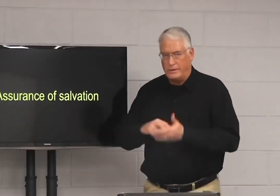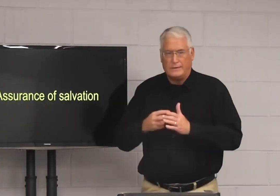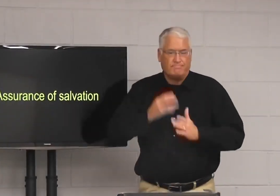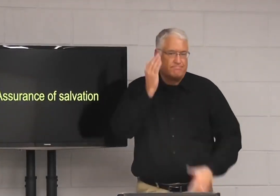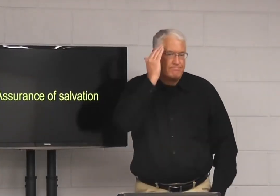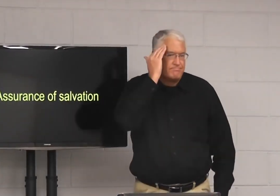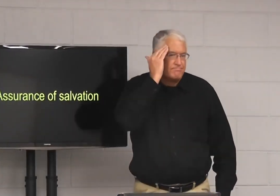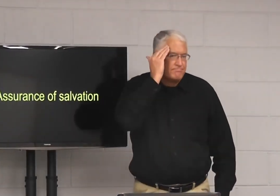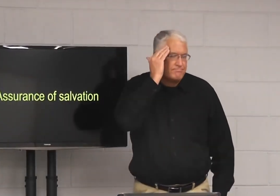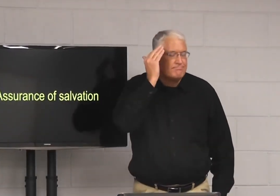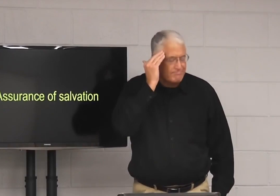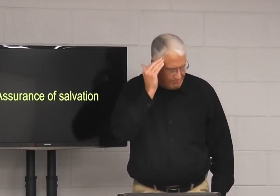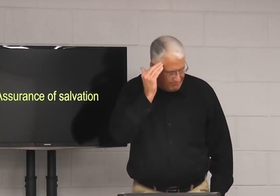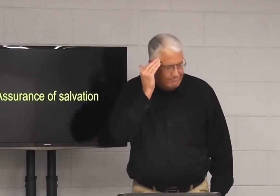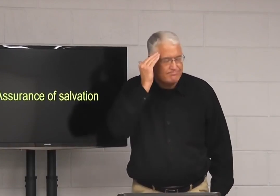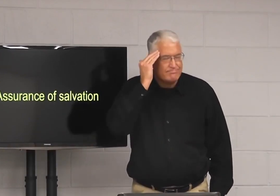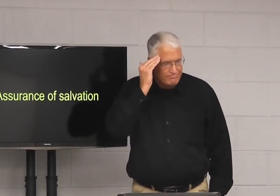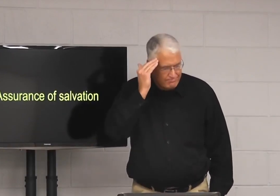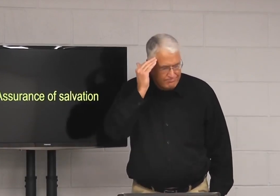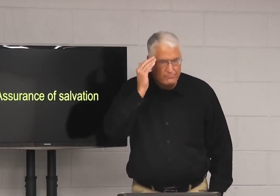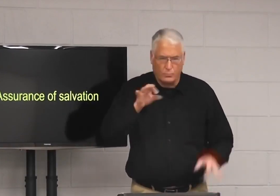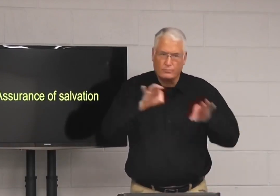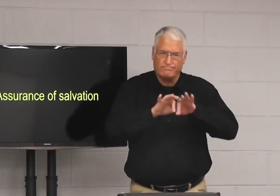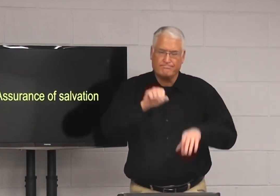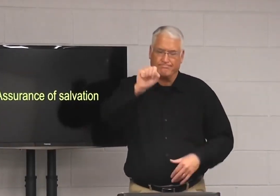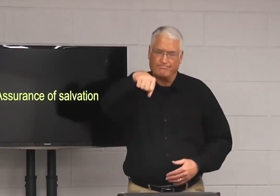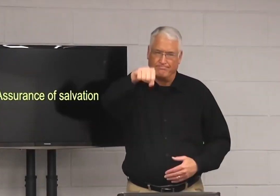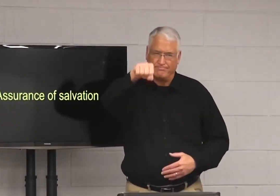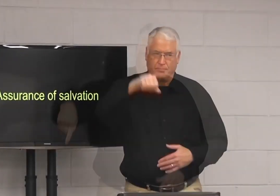This assurance. Assurance means that we know.